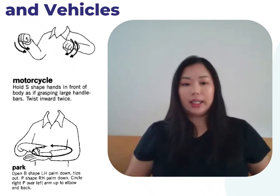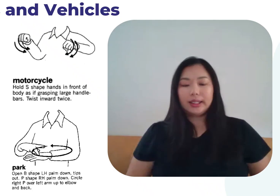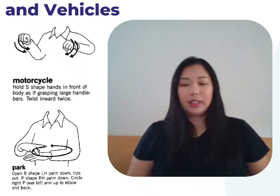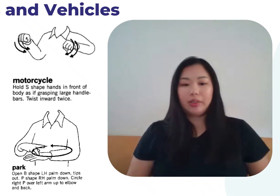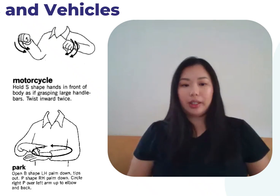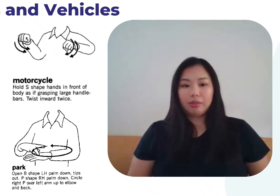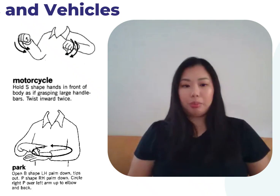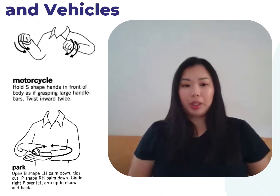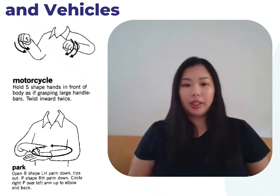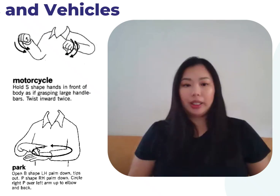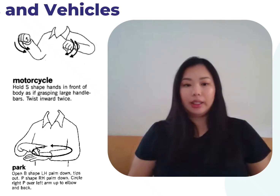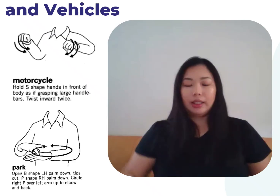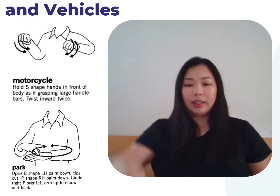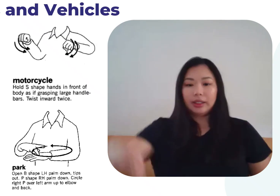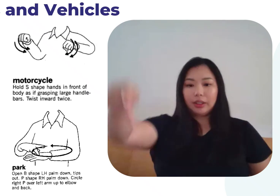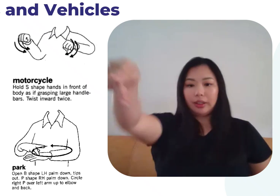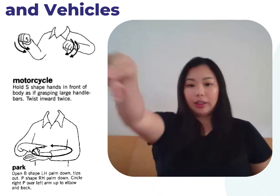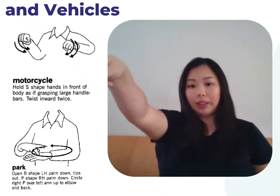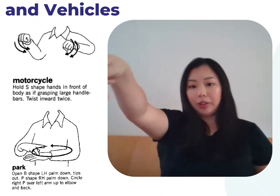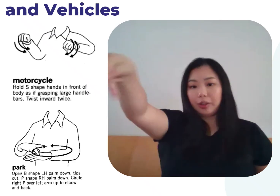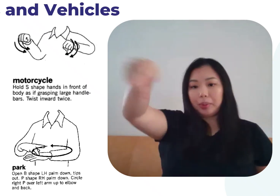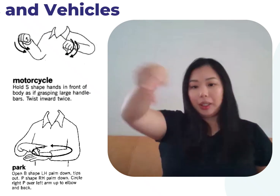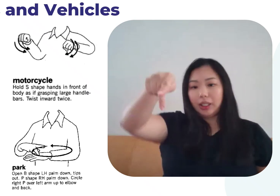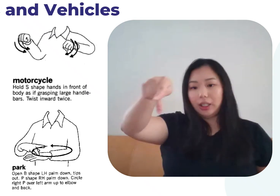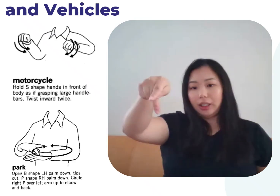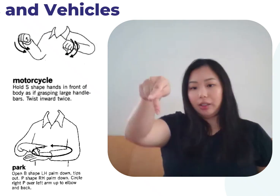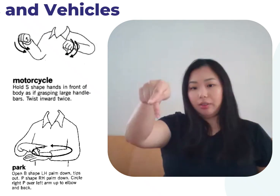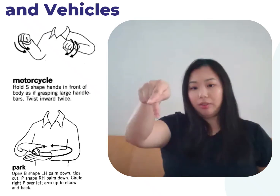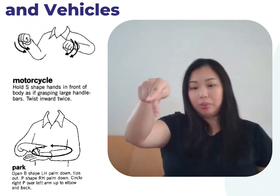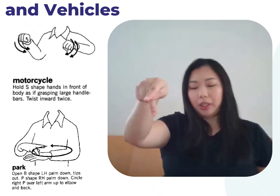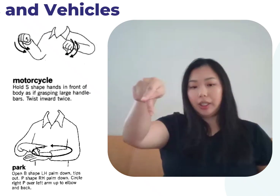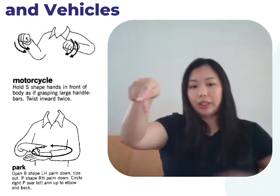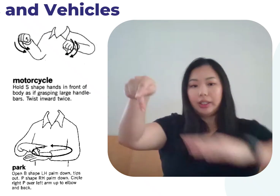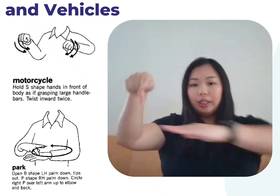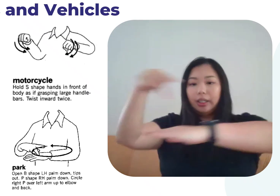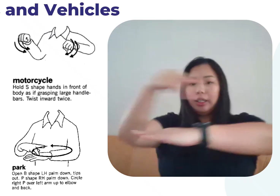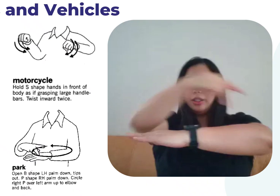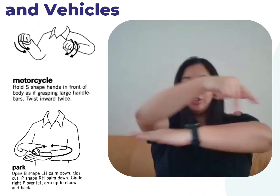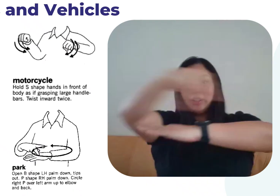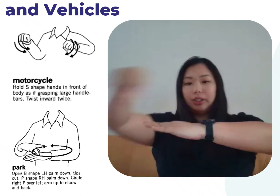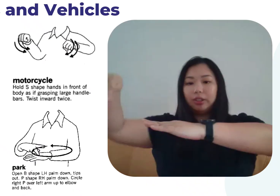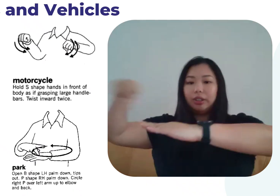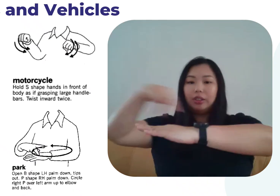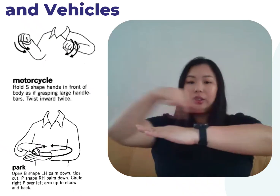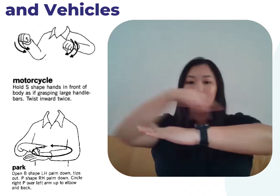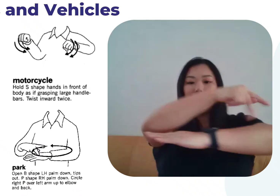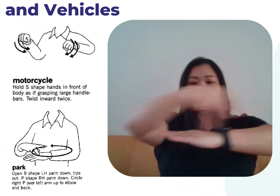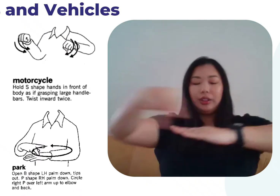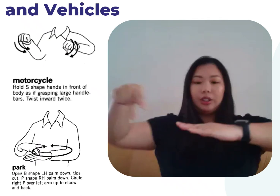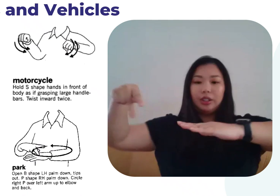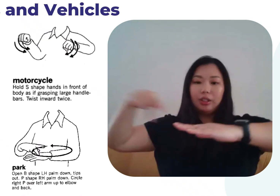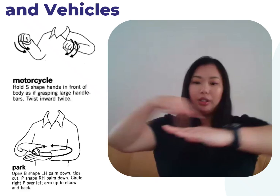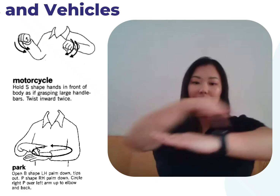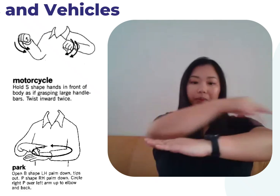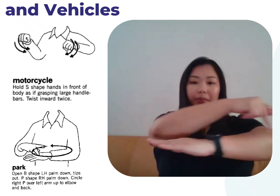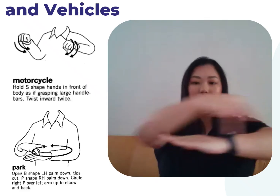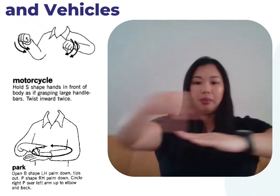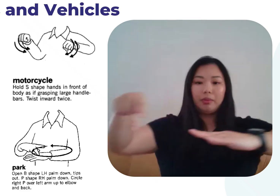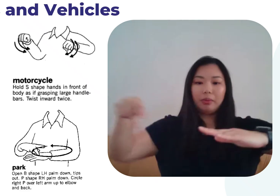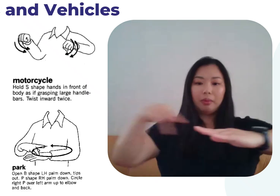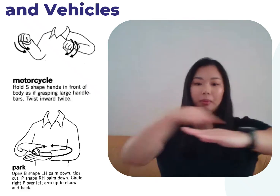And lastly, we have park, so the letter P for park, and you draw a circle around your